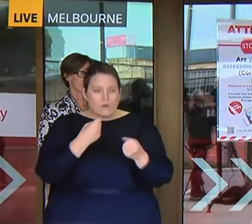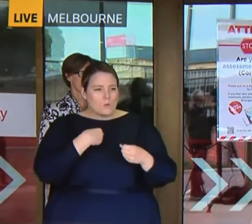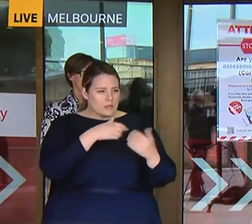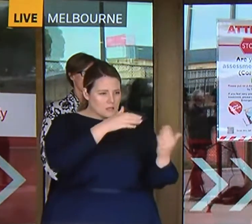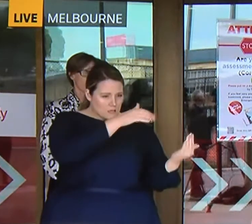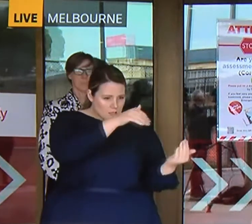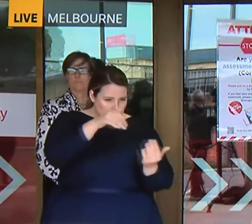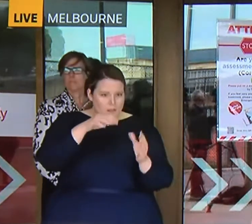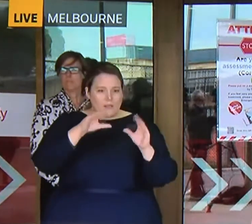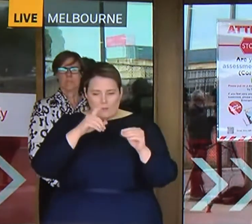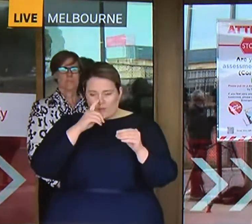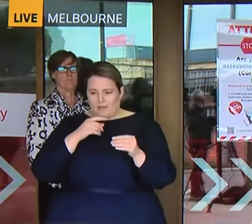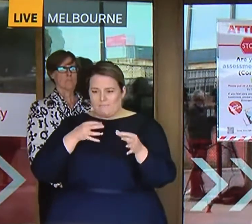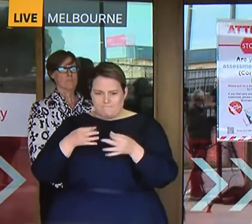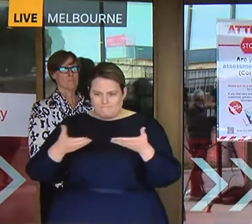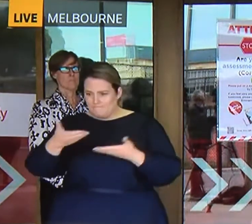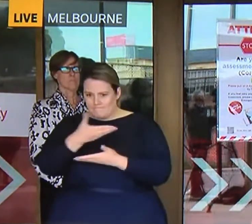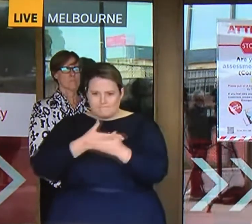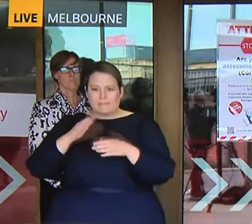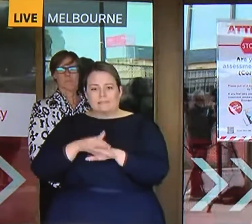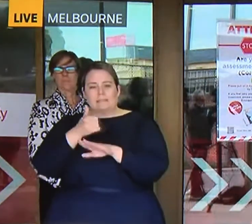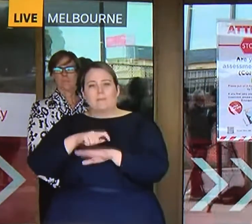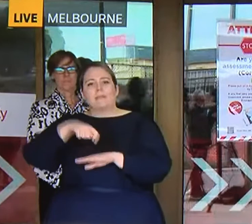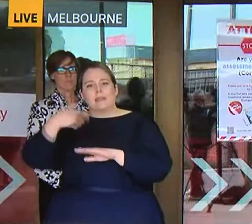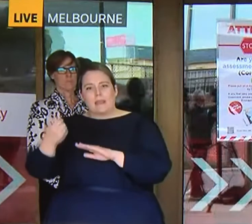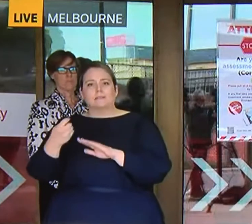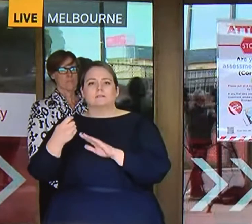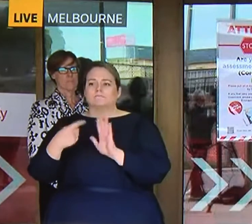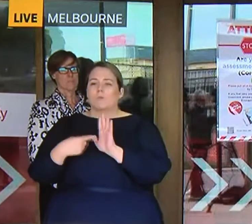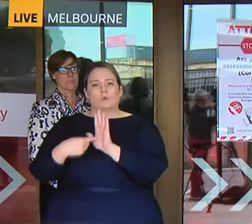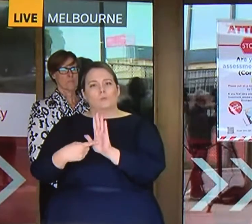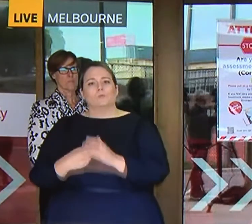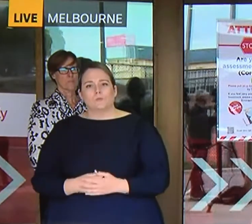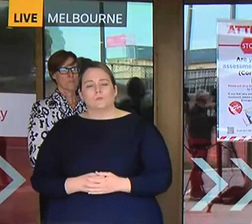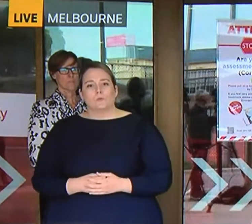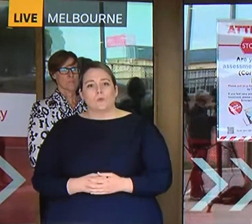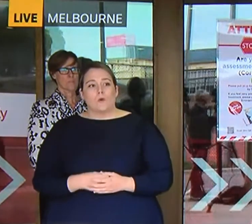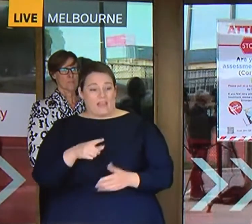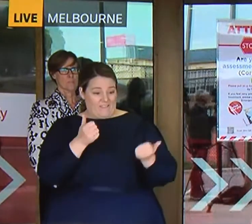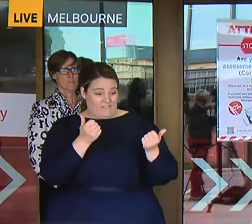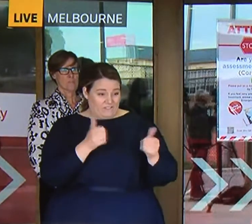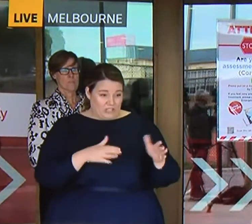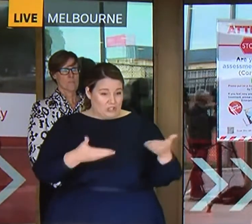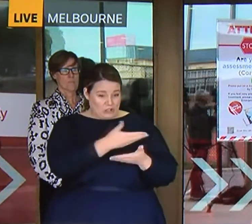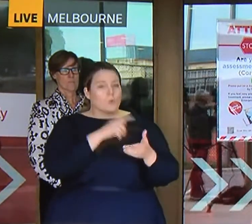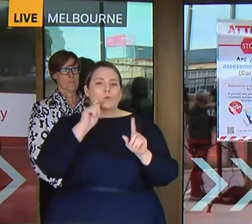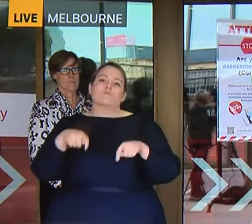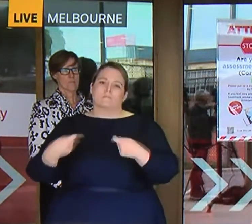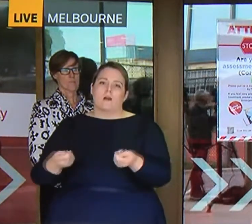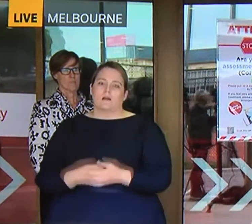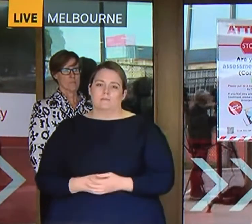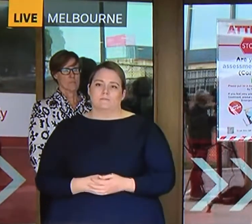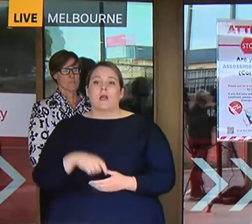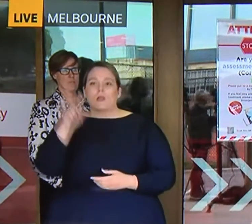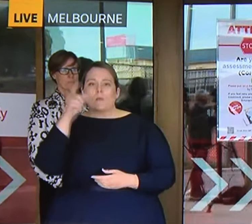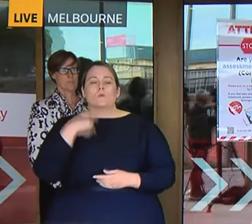next round of modelling to be done. And when that's complete, that will be provided. So what's happening now is that we're getting